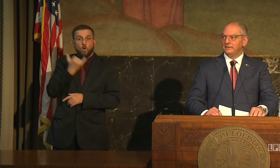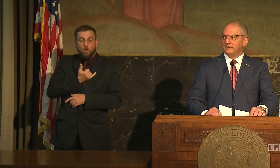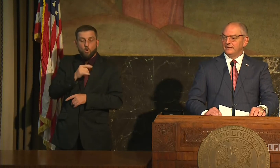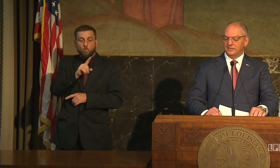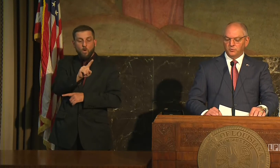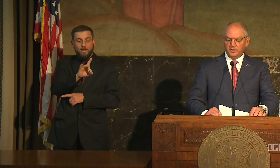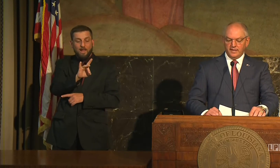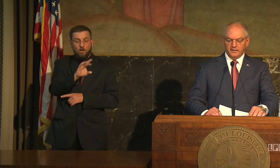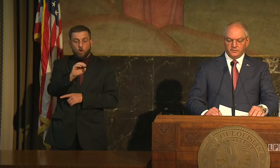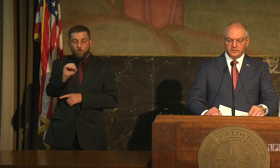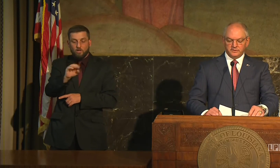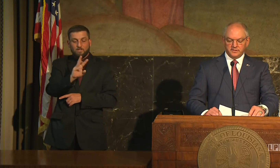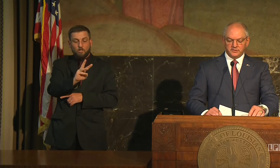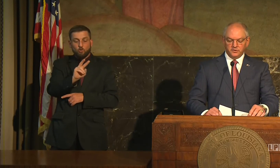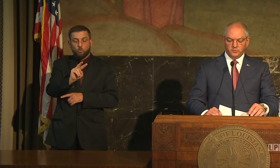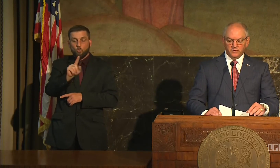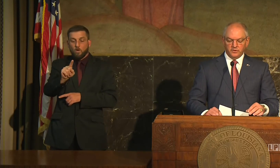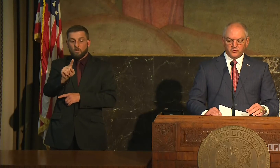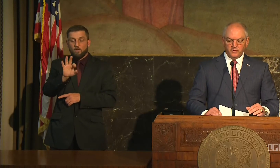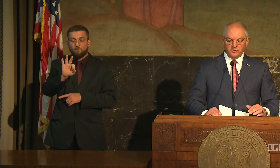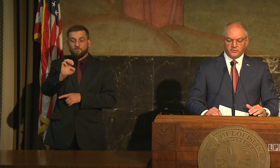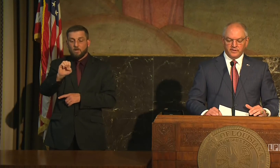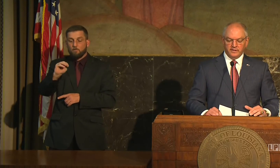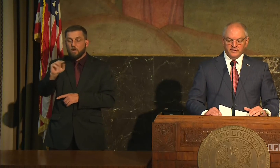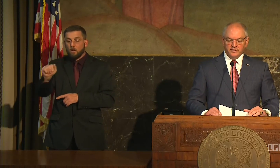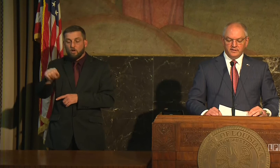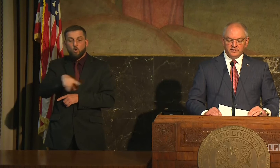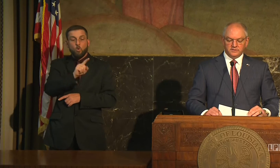1-800-621-FEMA. That's